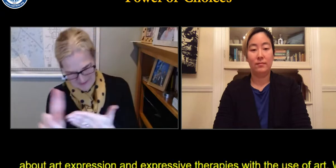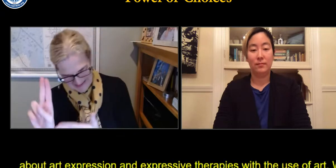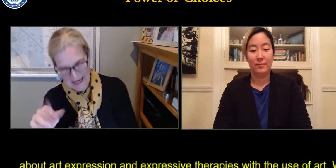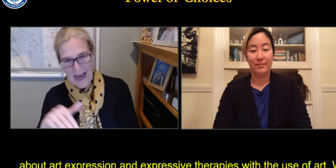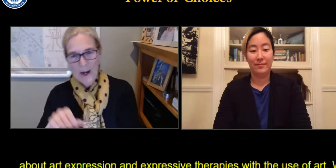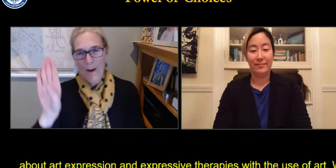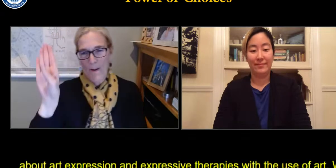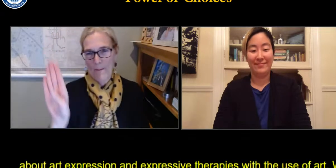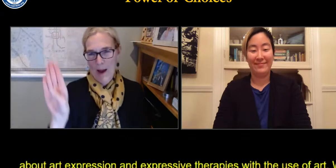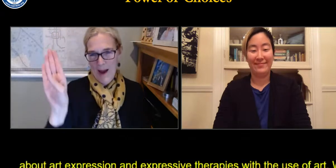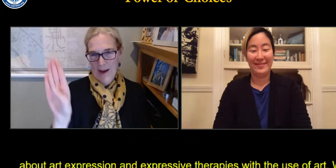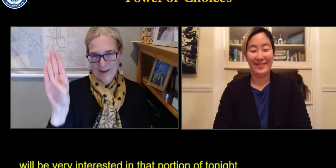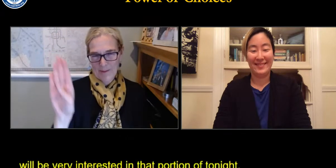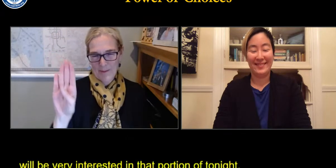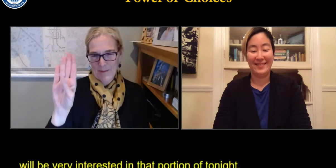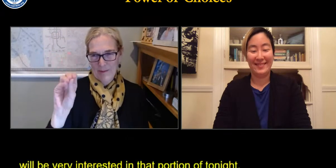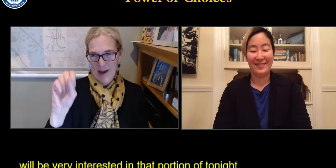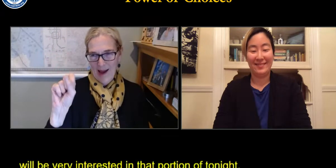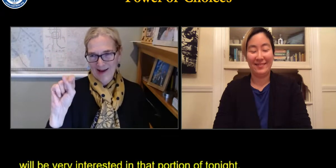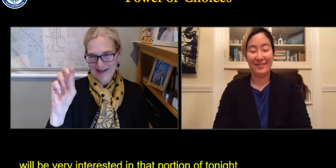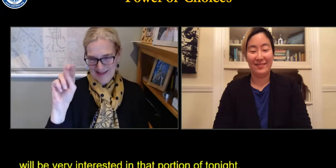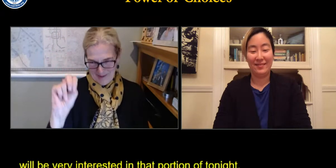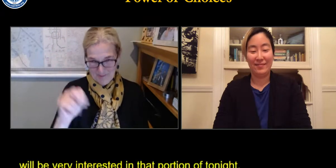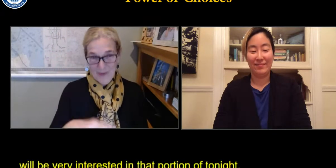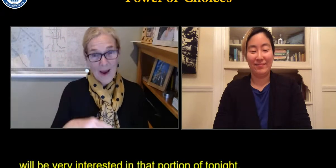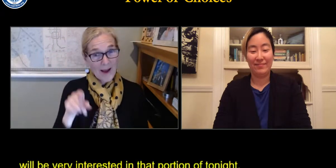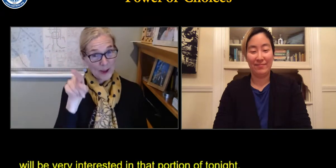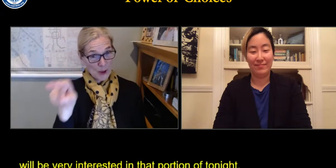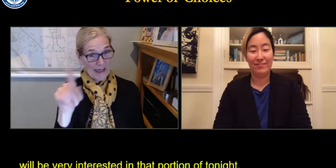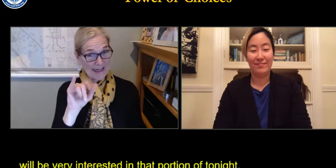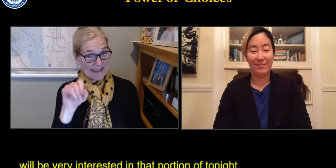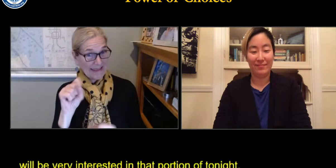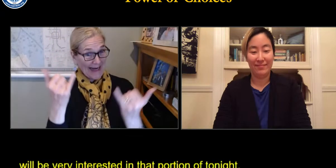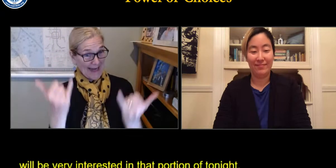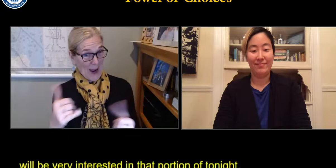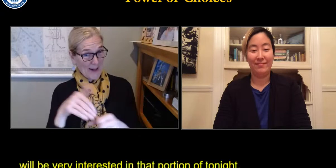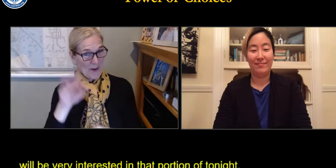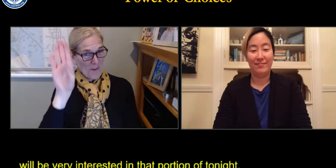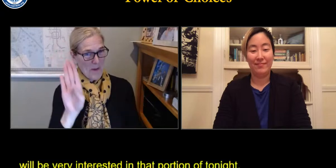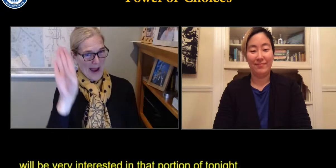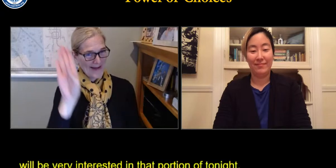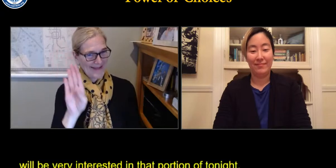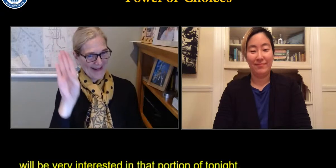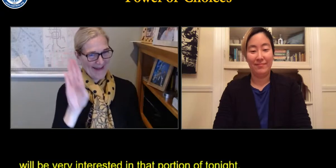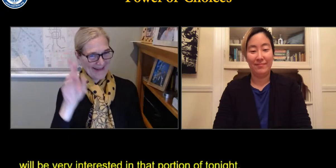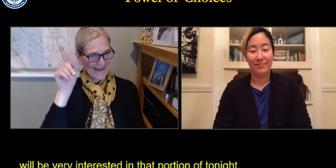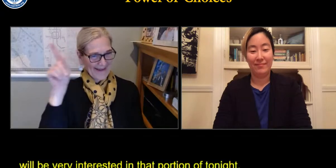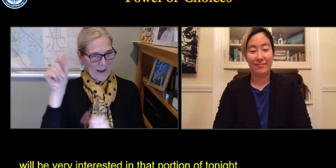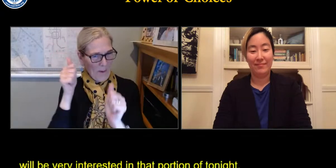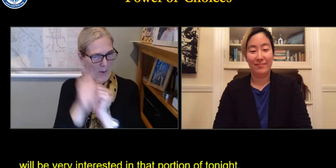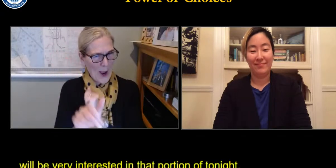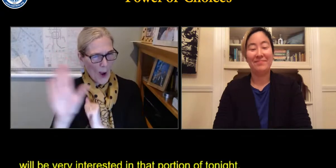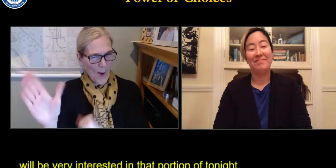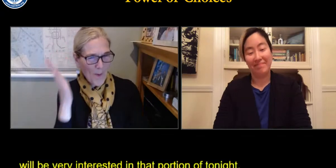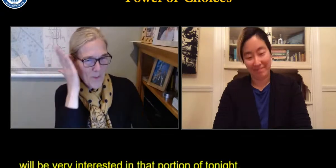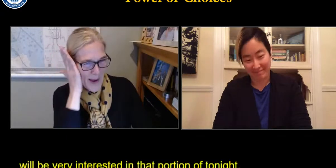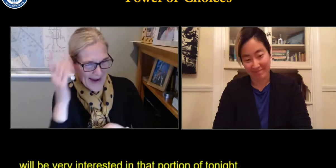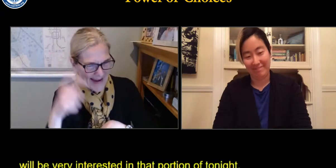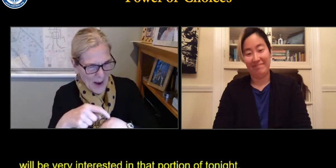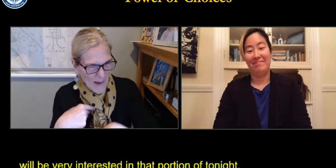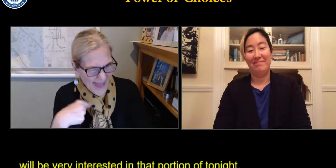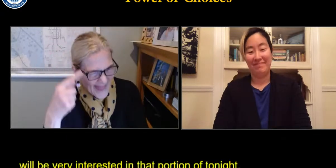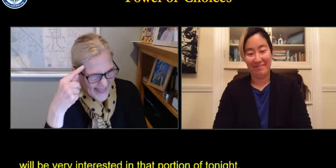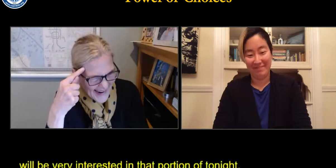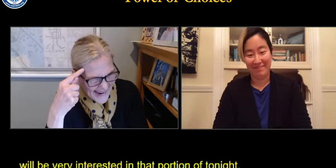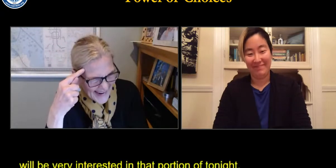Noel King is currently, and I apologize, I forgot to mention it, seeking her PhD at Lesley University in Boston, Massachusetts.